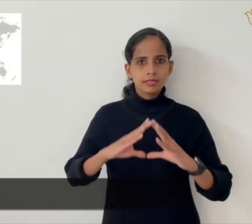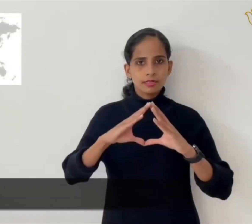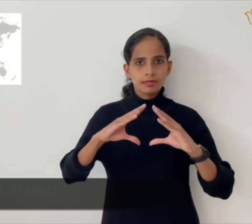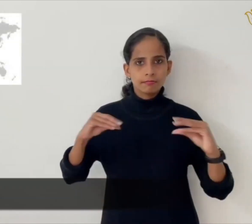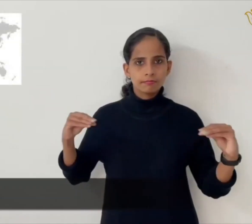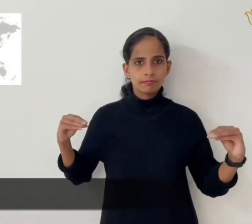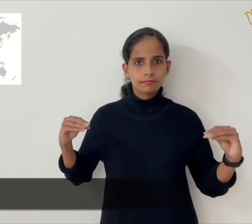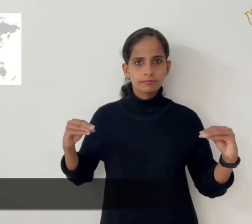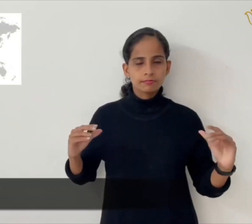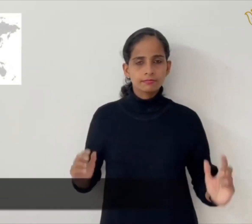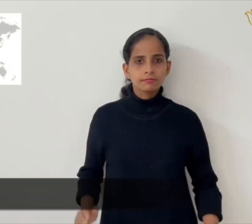Nicaragua,